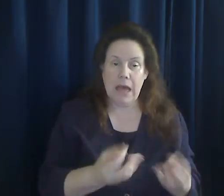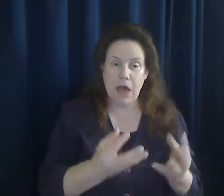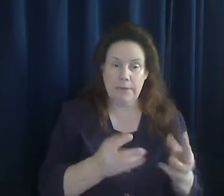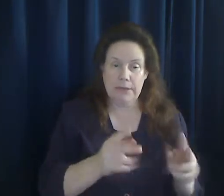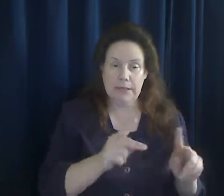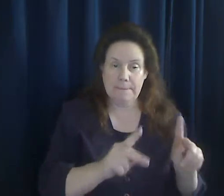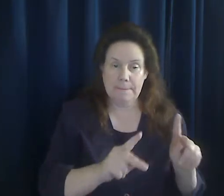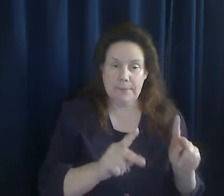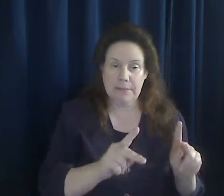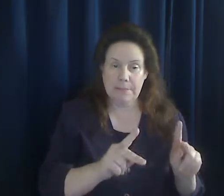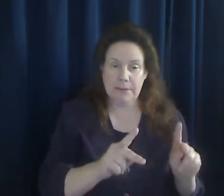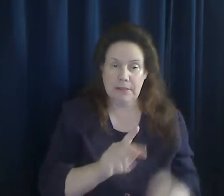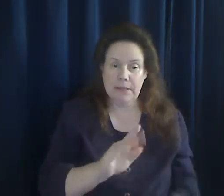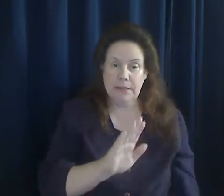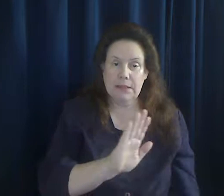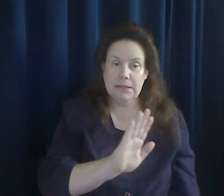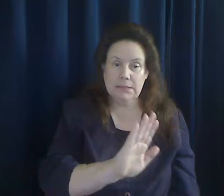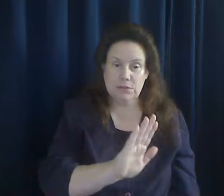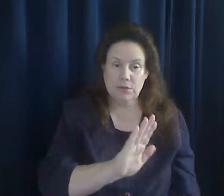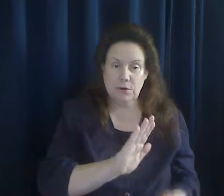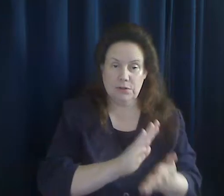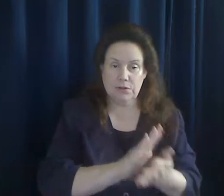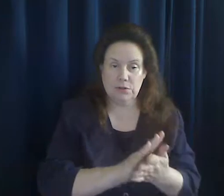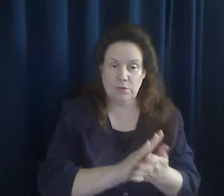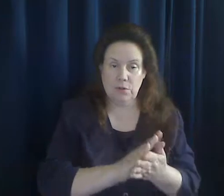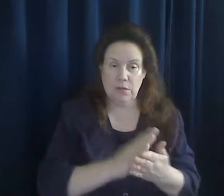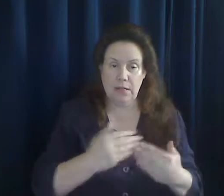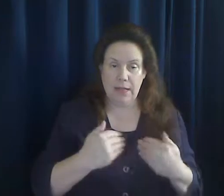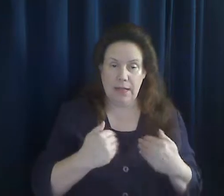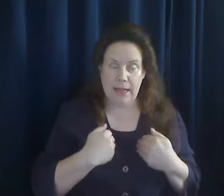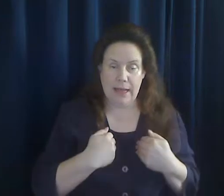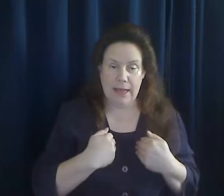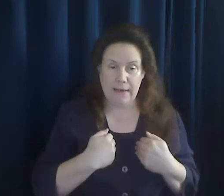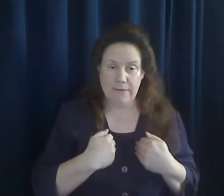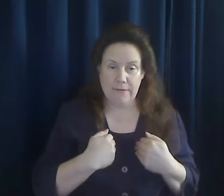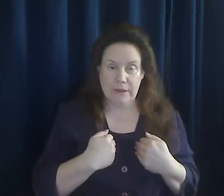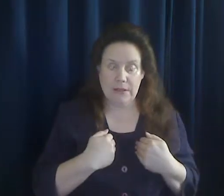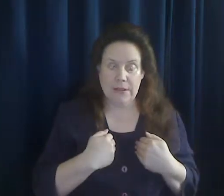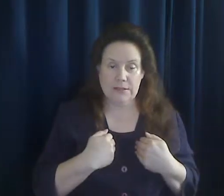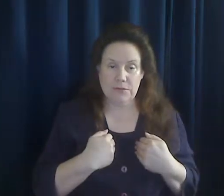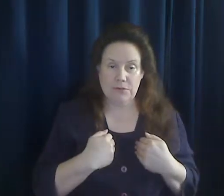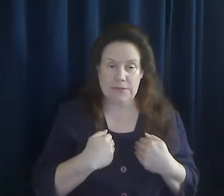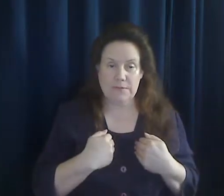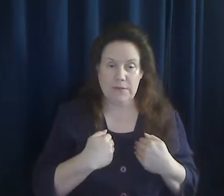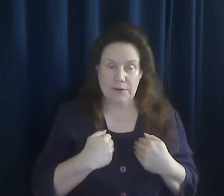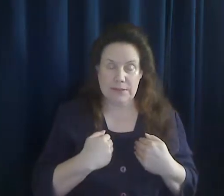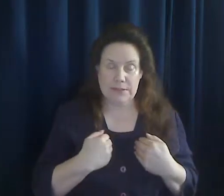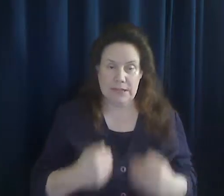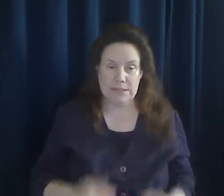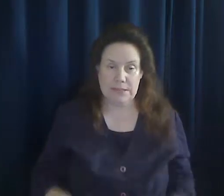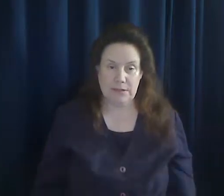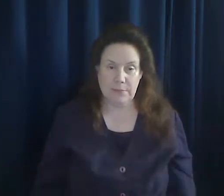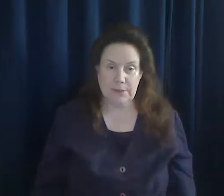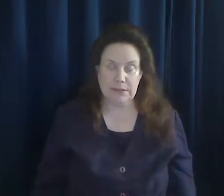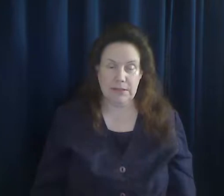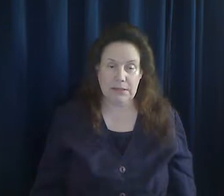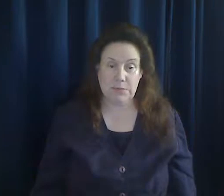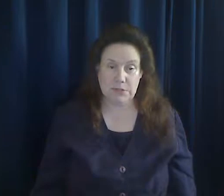How many people does your school have? So just varying the signs a little bit, it switches